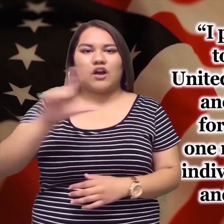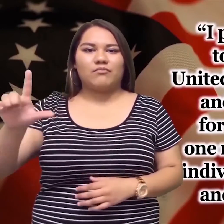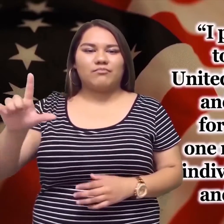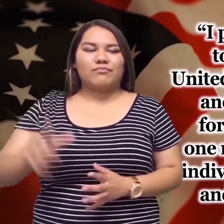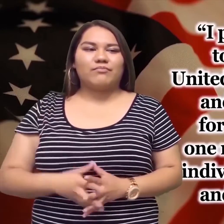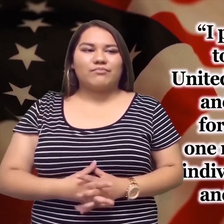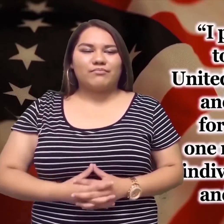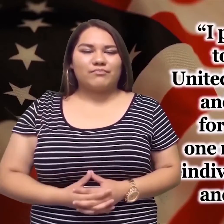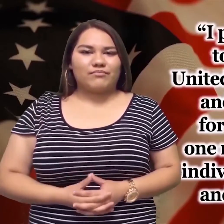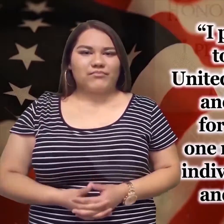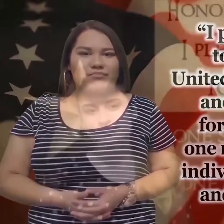all.